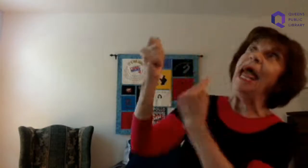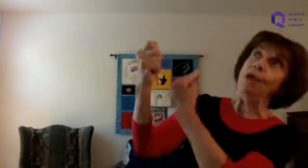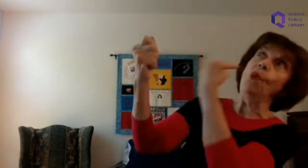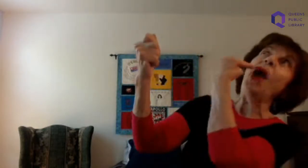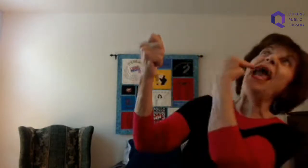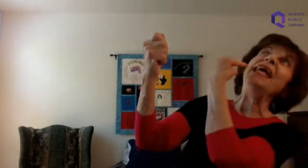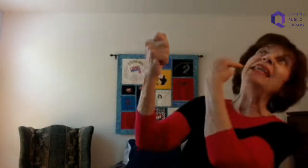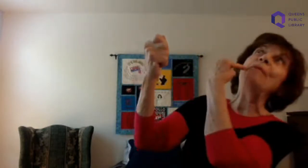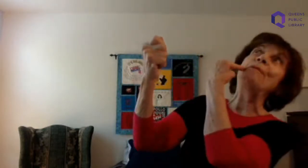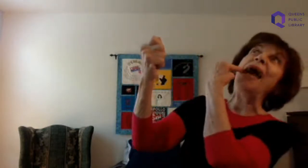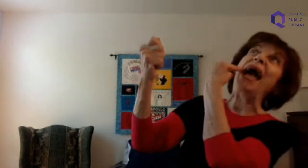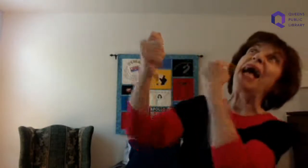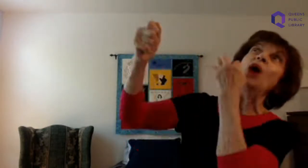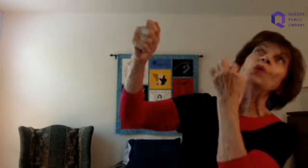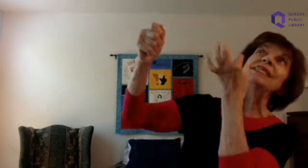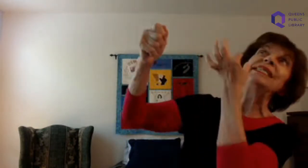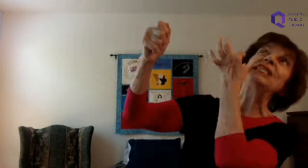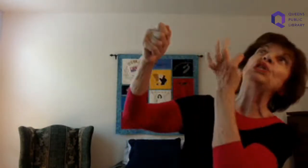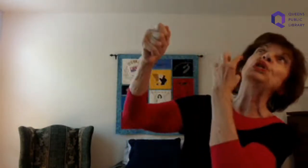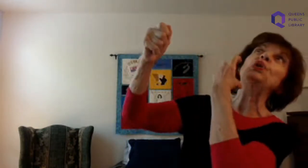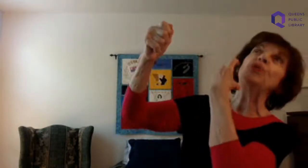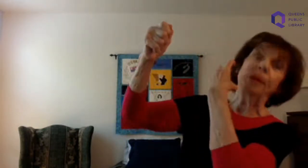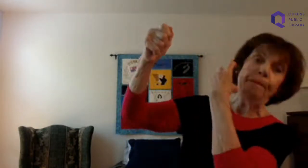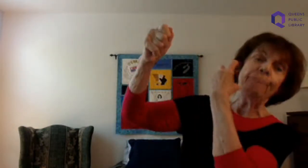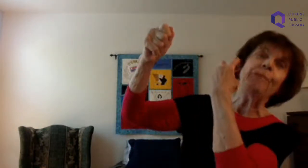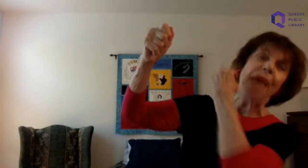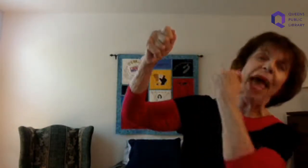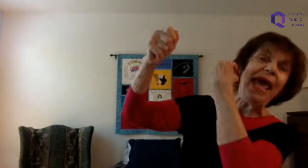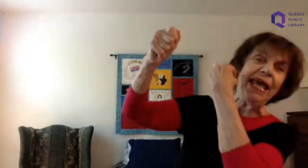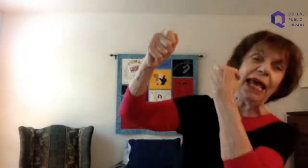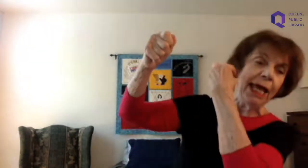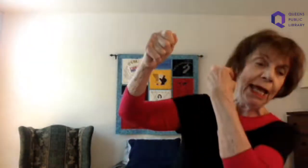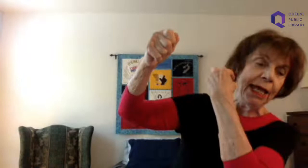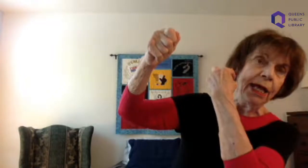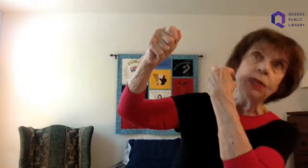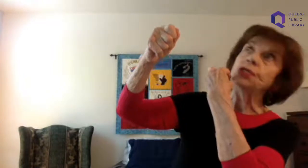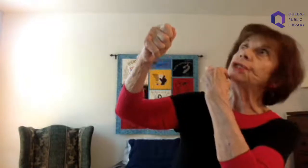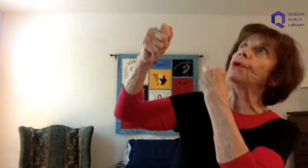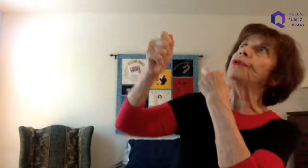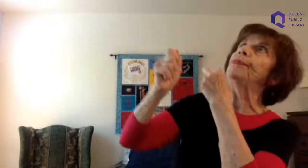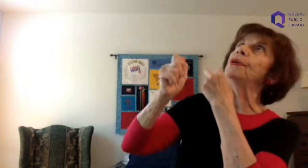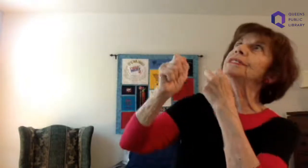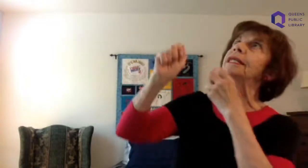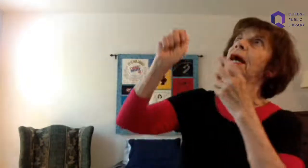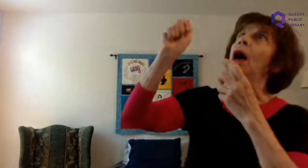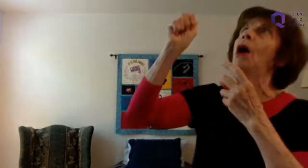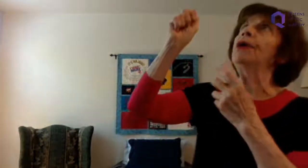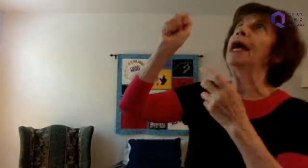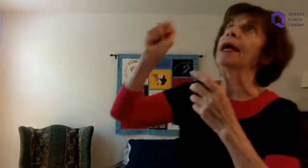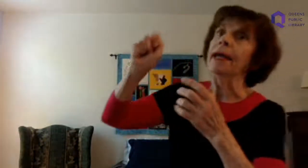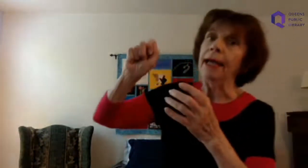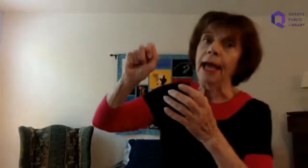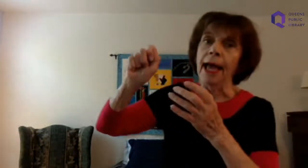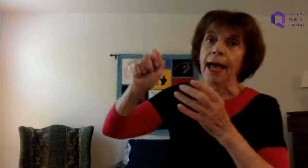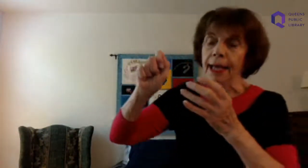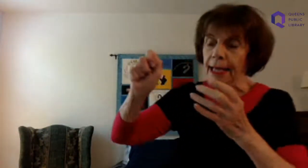and way in the back was this tooth hanging. So the boy said, "Okay."